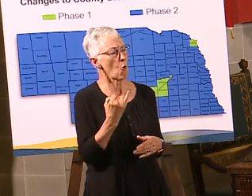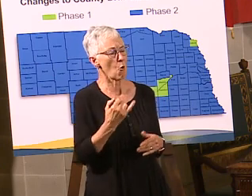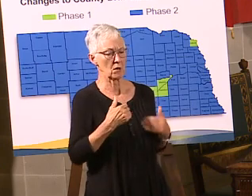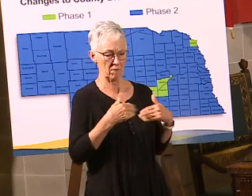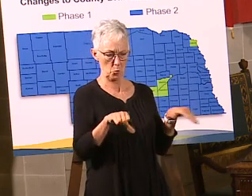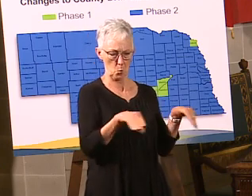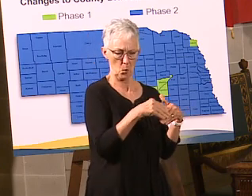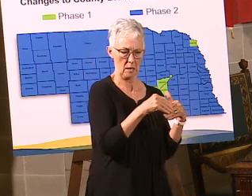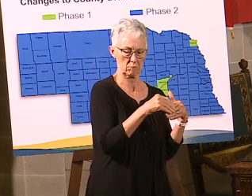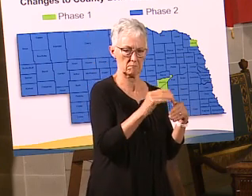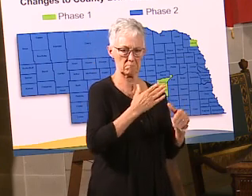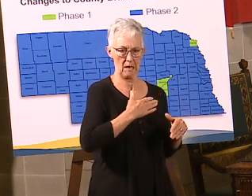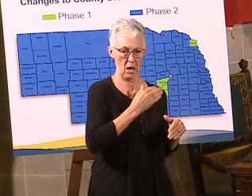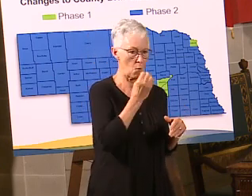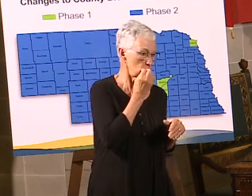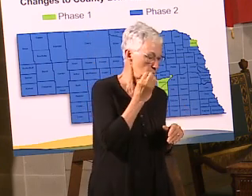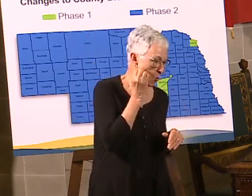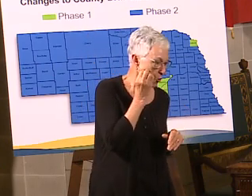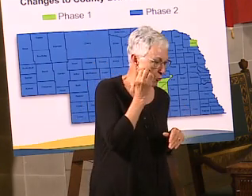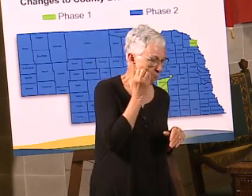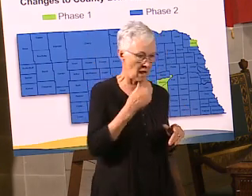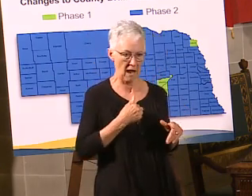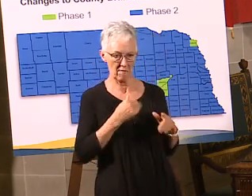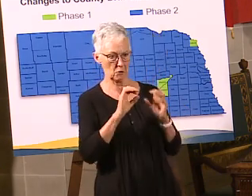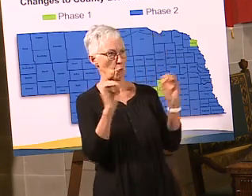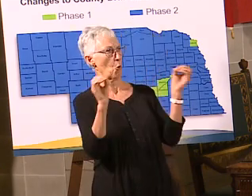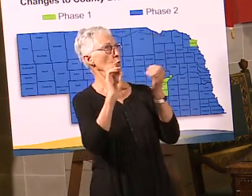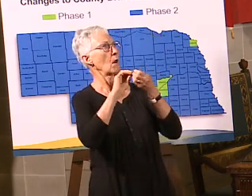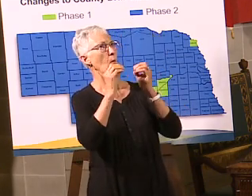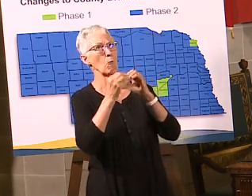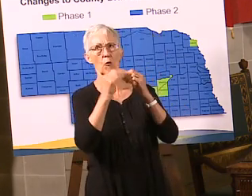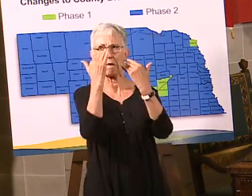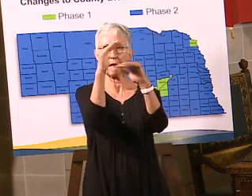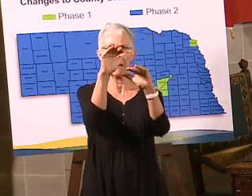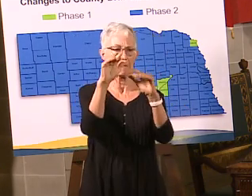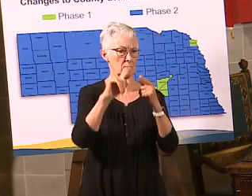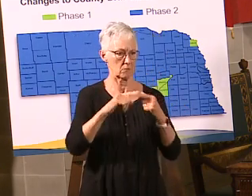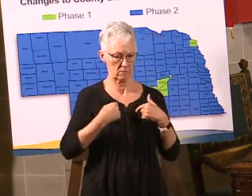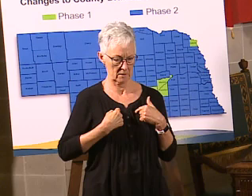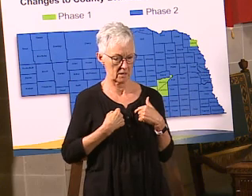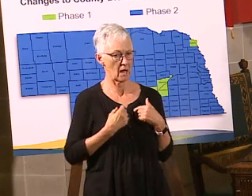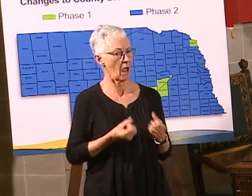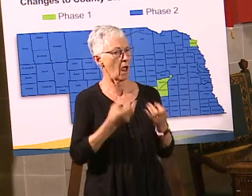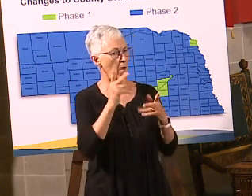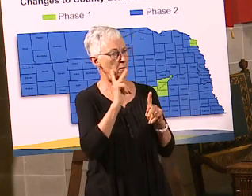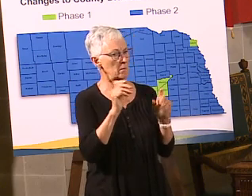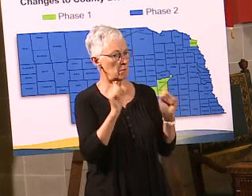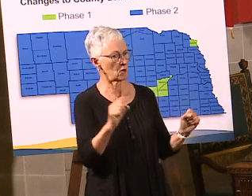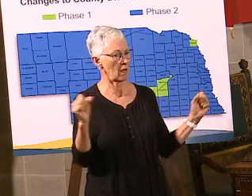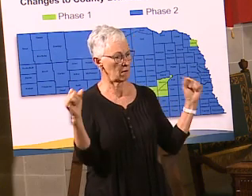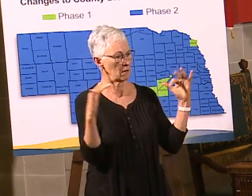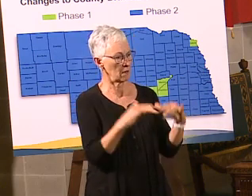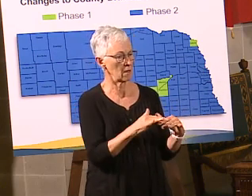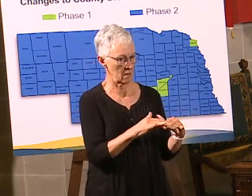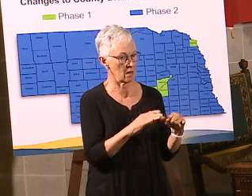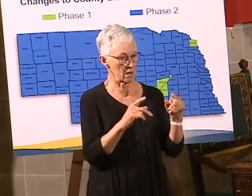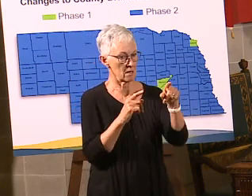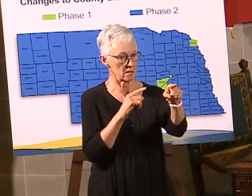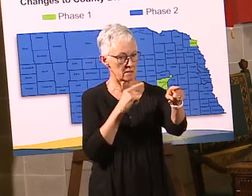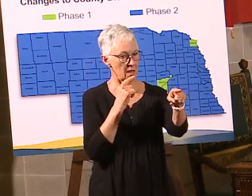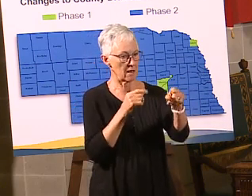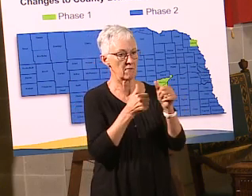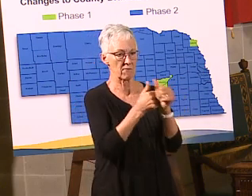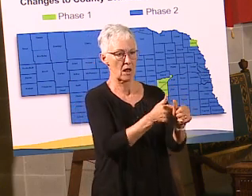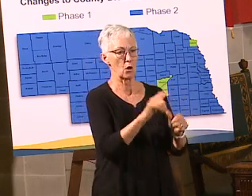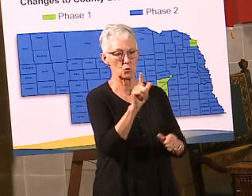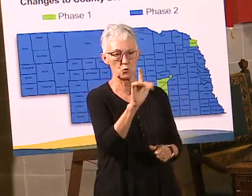don't have a rated occupancy, how many people can I have? That then falls under the 25-person rule. So if you're having that, if it's